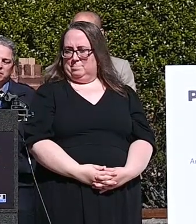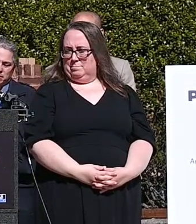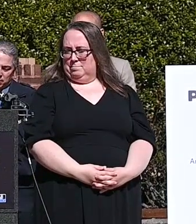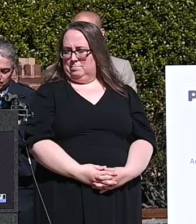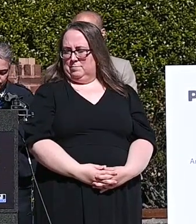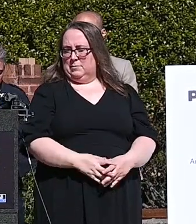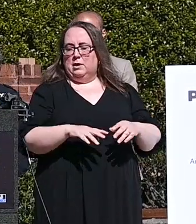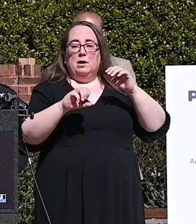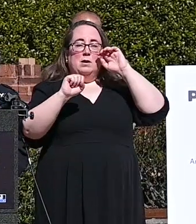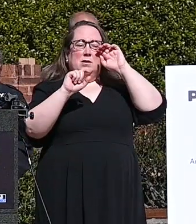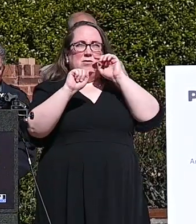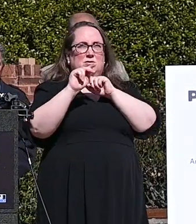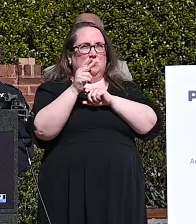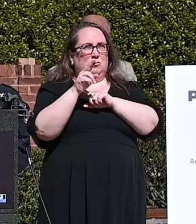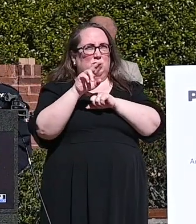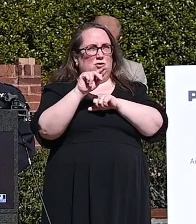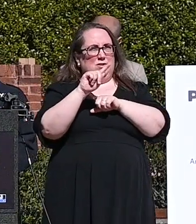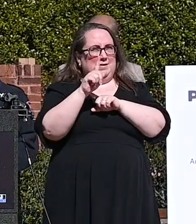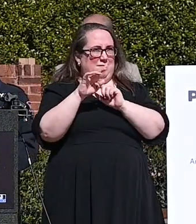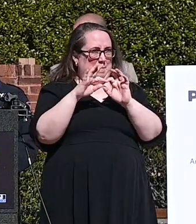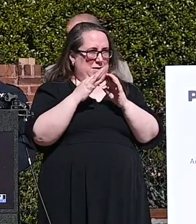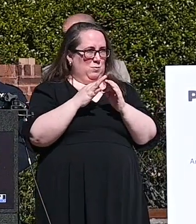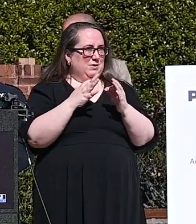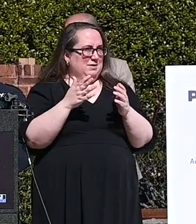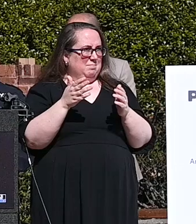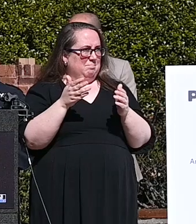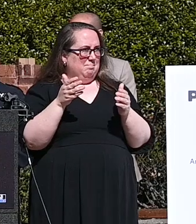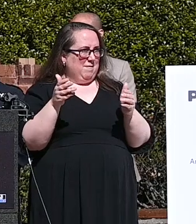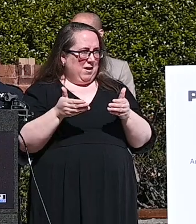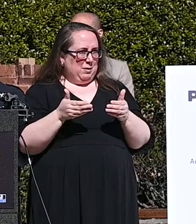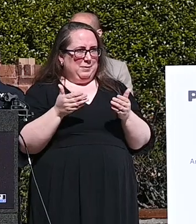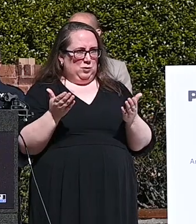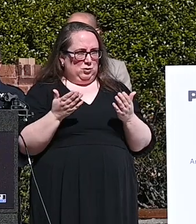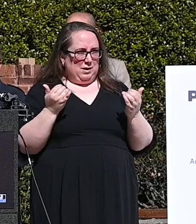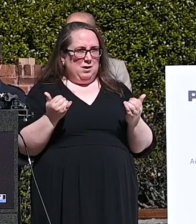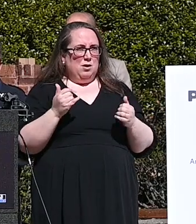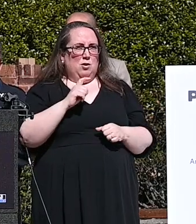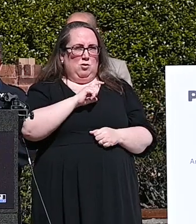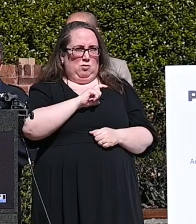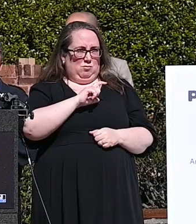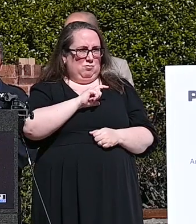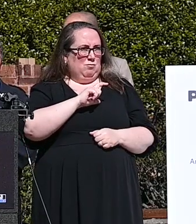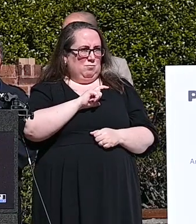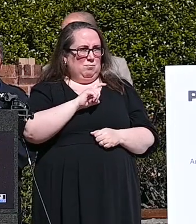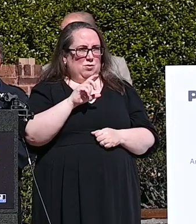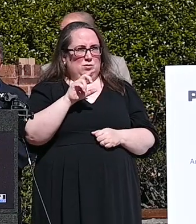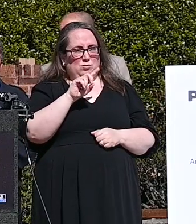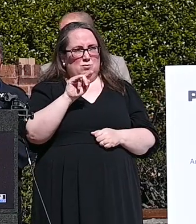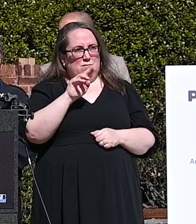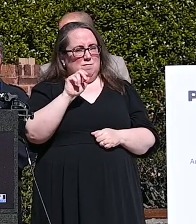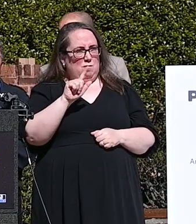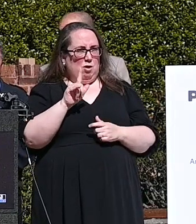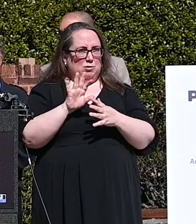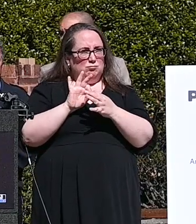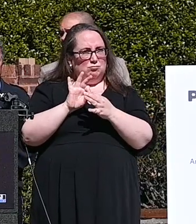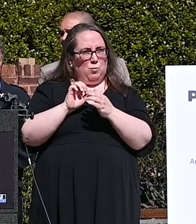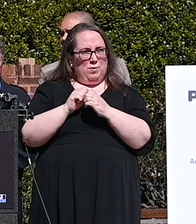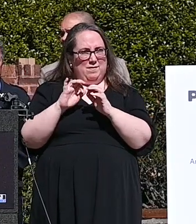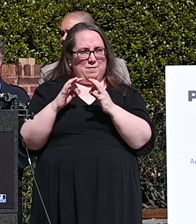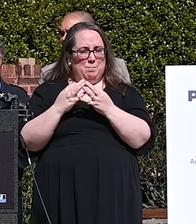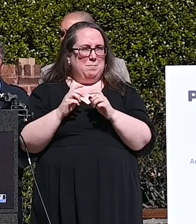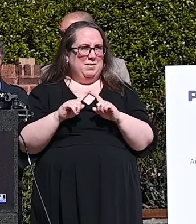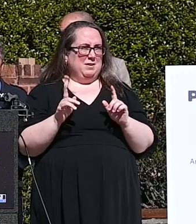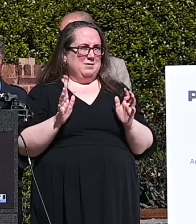The Sturtz family was invited to join us today. Corporal Zufall has developed a close relationship with them over time.